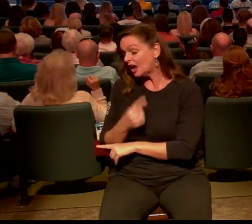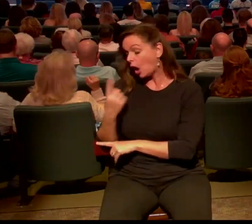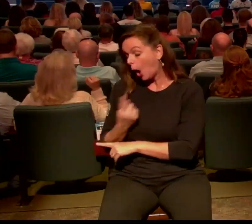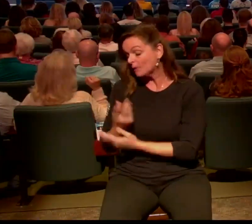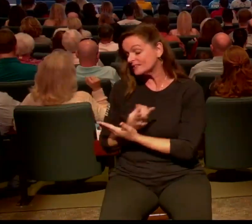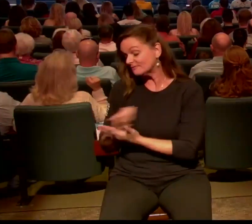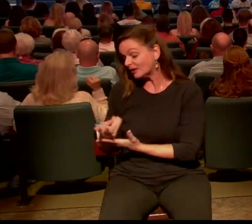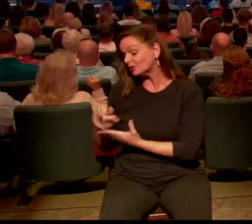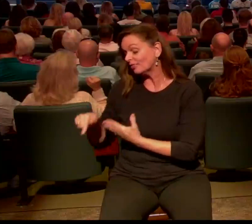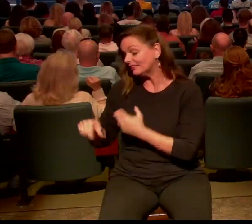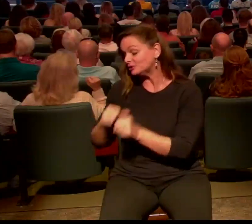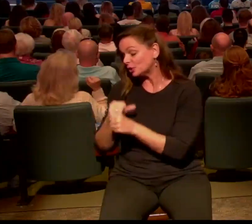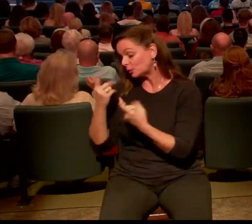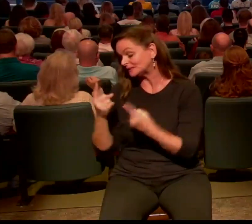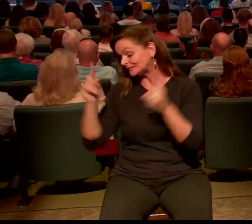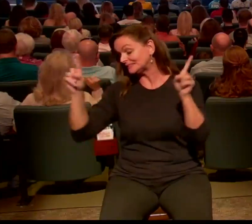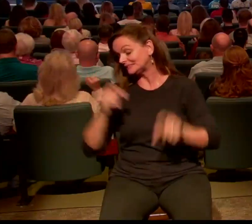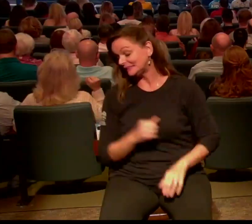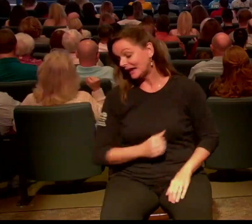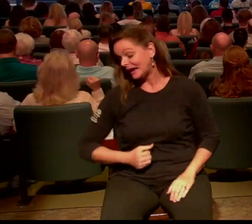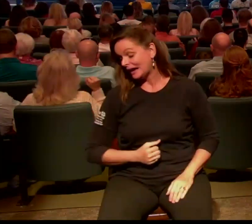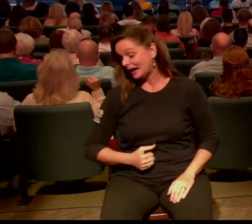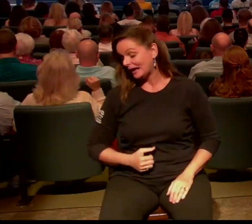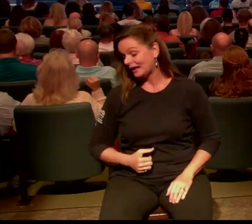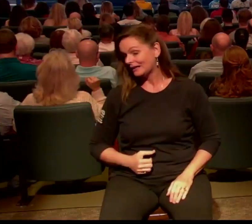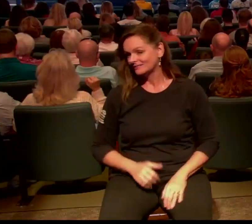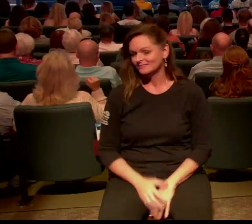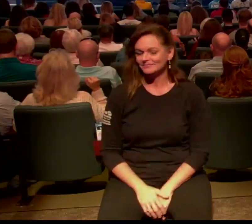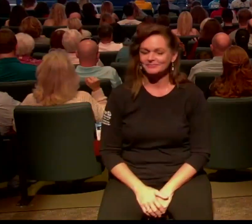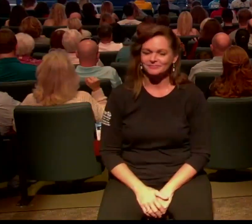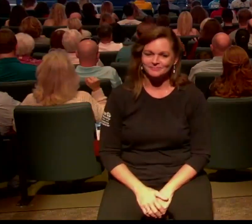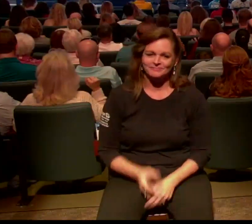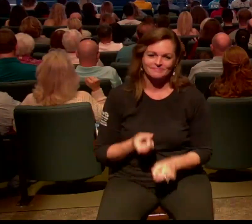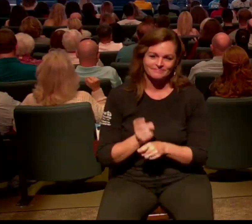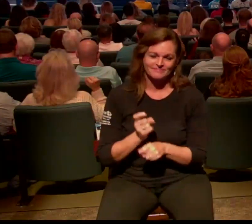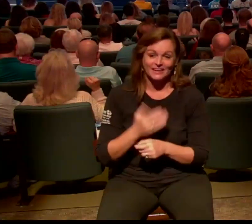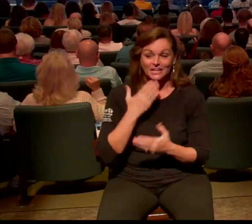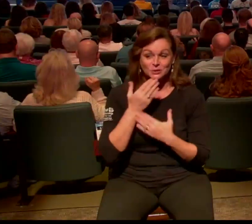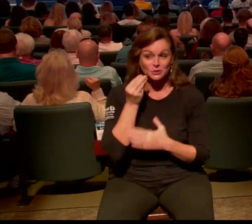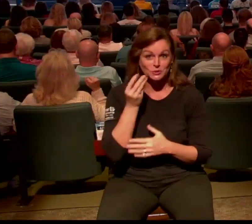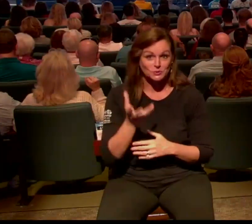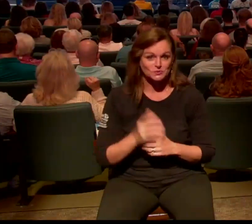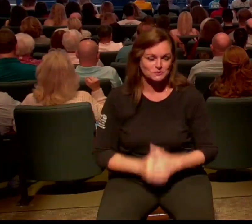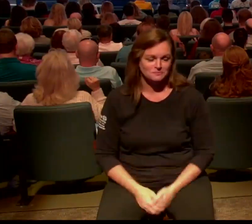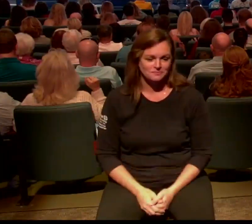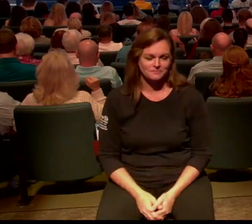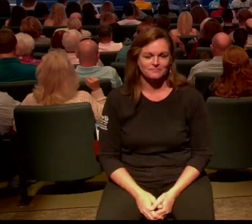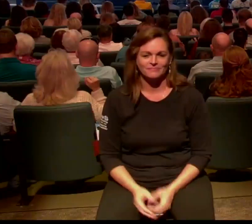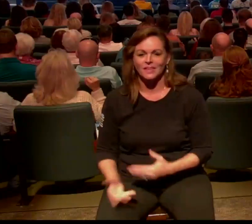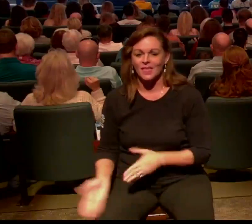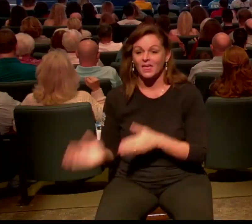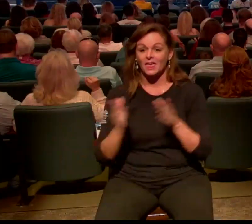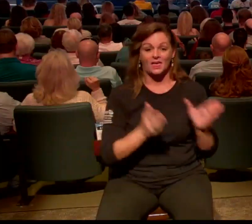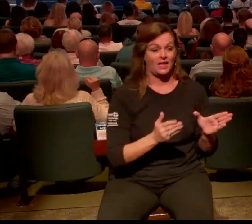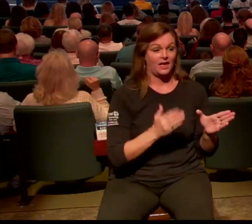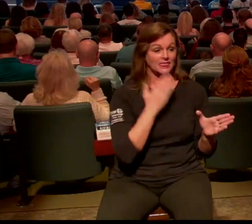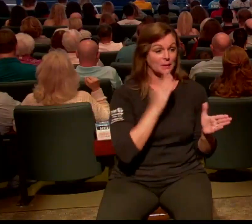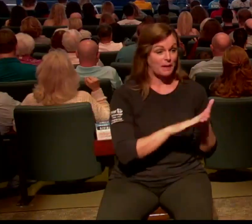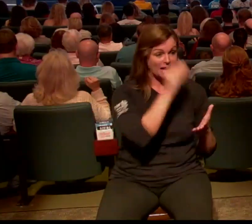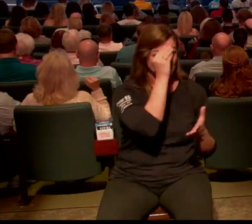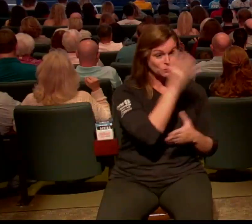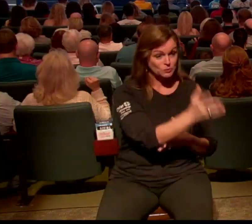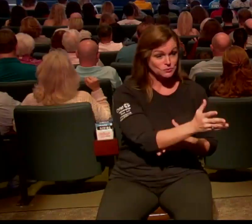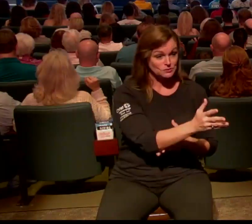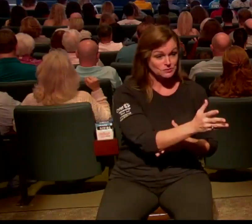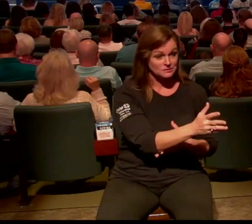Anybody can do this. So the good news is that it's within your reach. That's the good news. The bad news is when I share this with